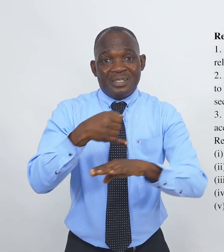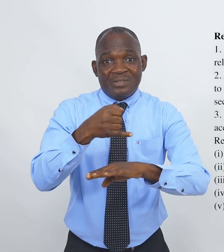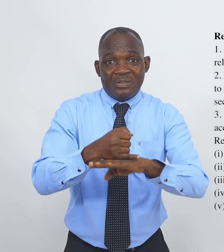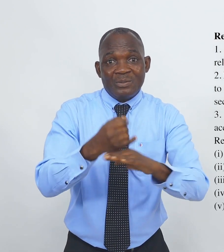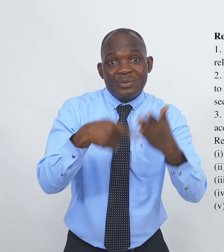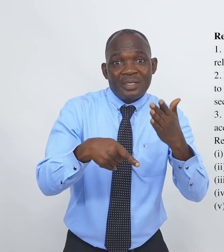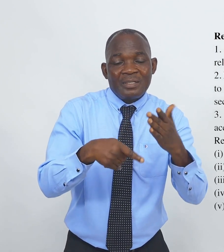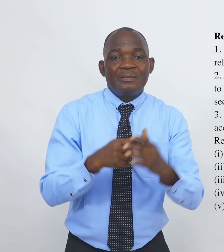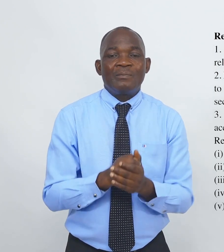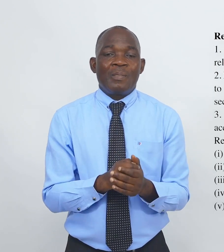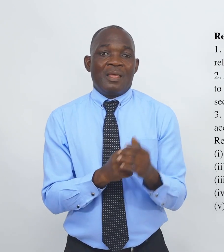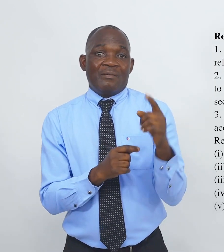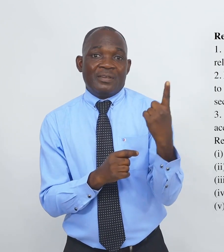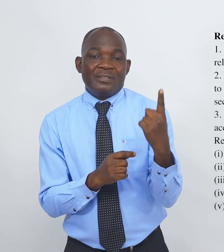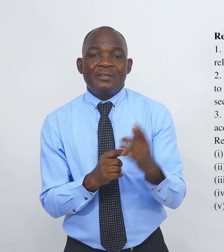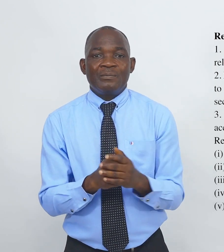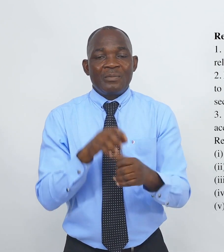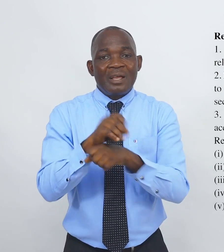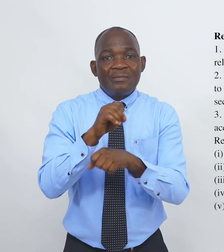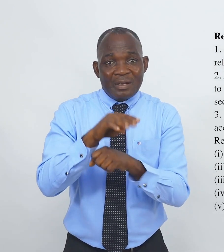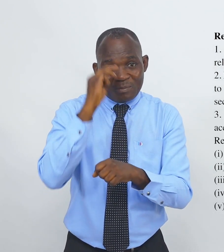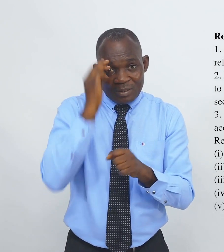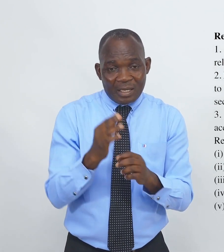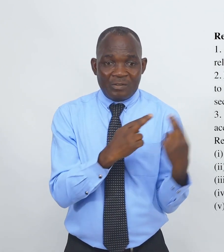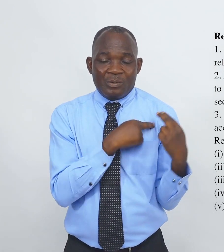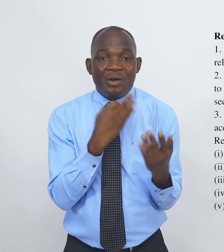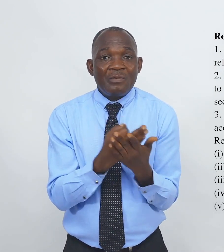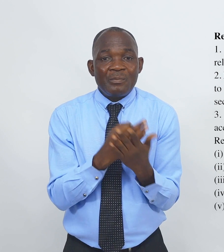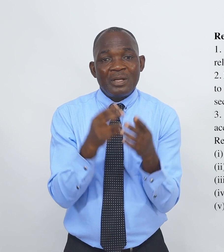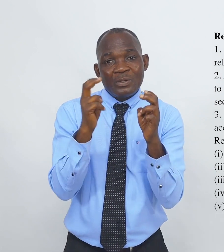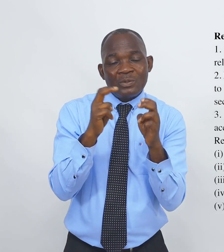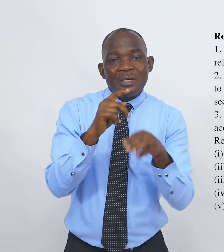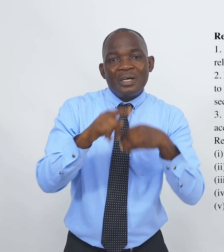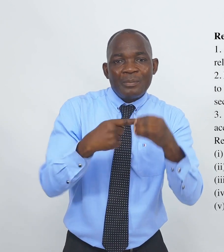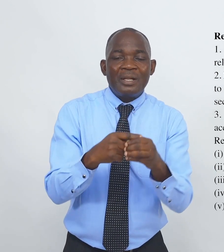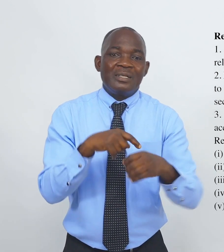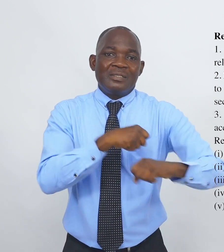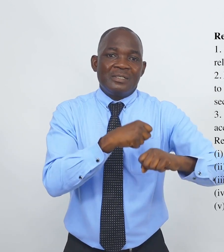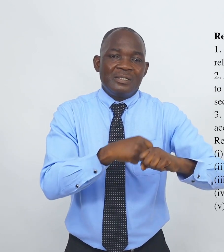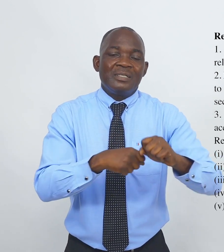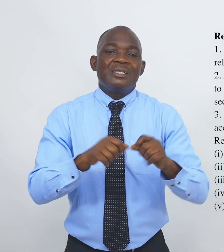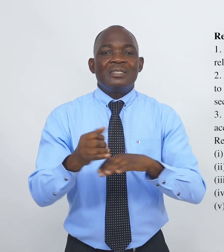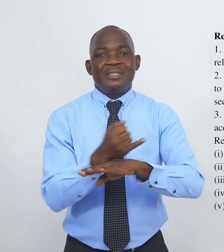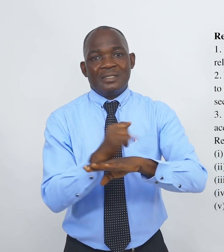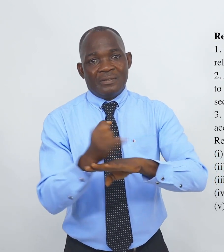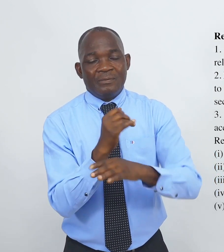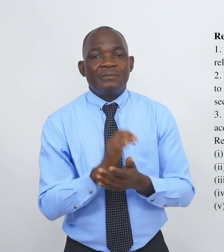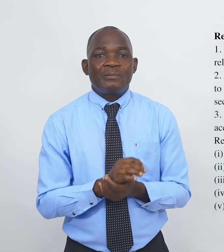institution. 1. Advise the Minister of Finance on matters relating to the securities industry.